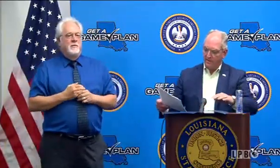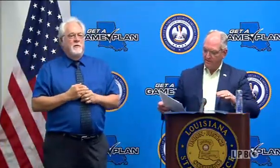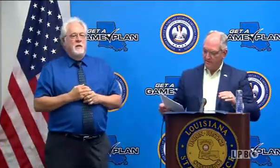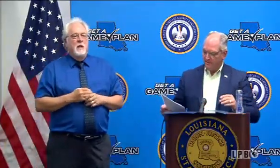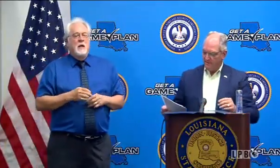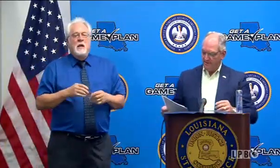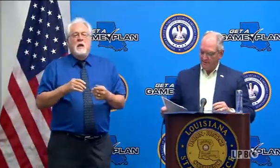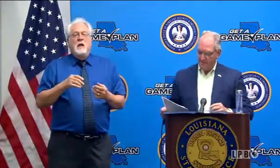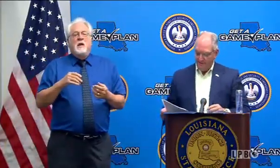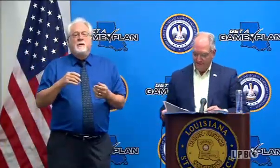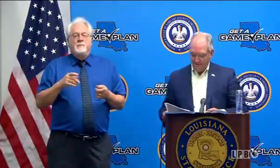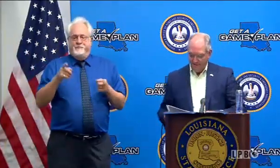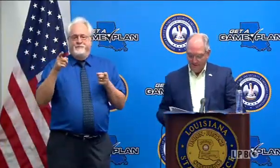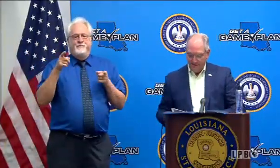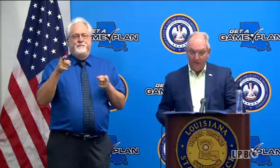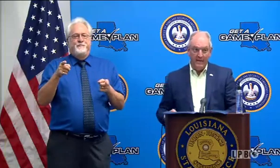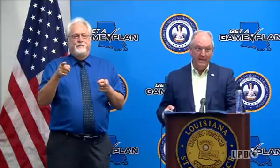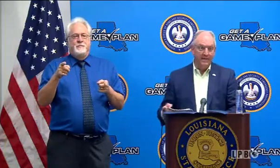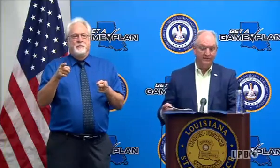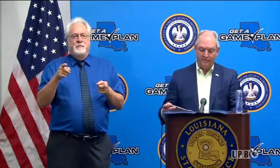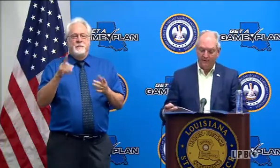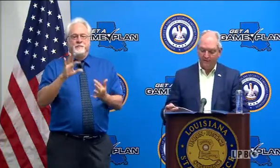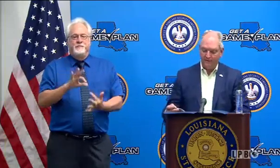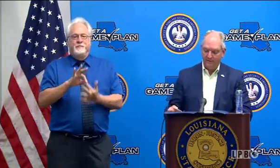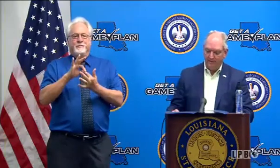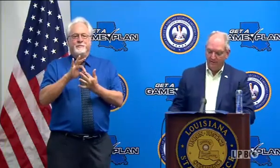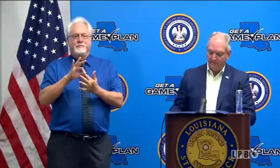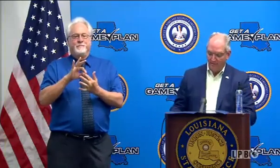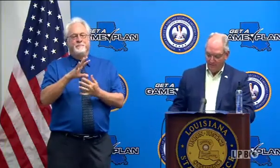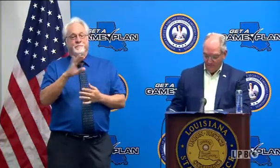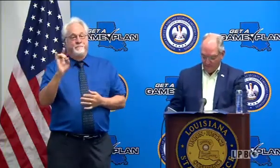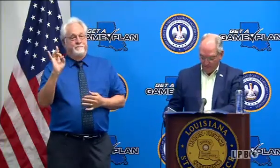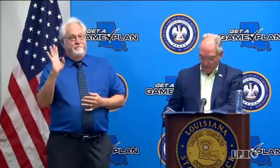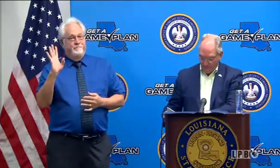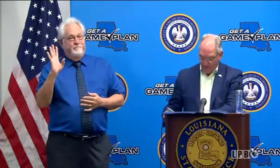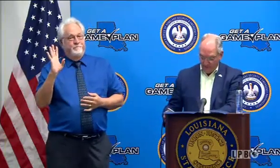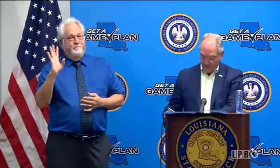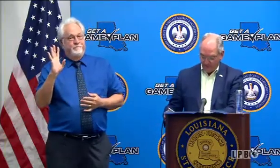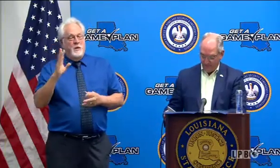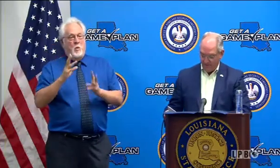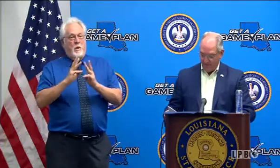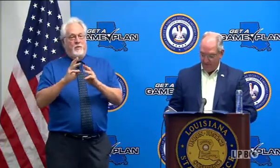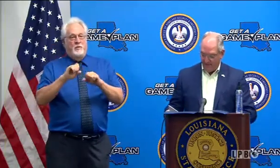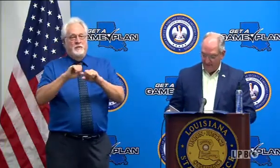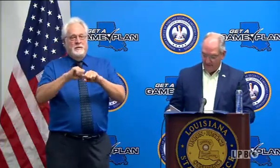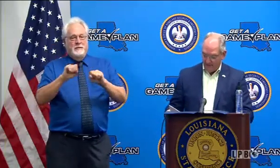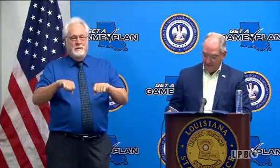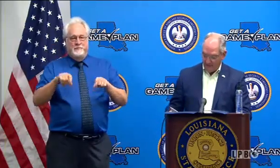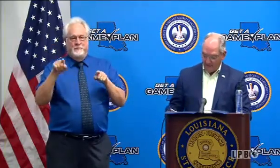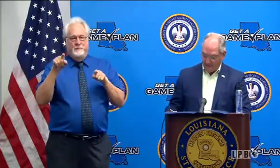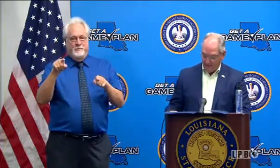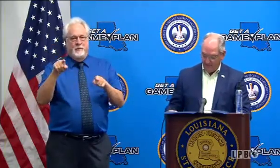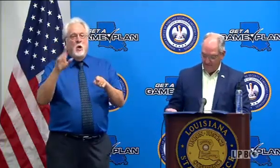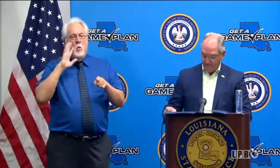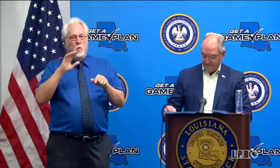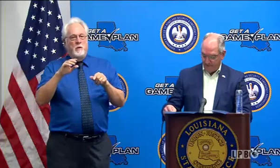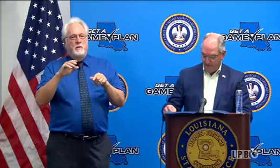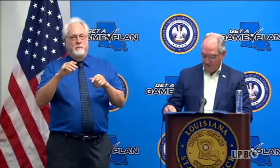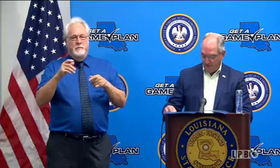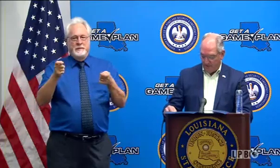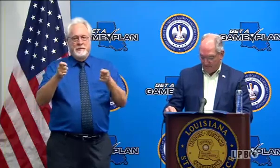You know, these are unique and severe weather systems that we're going to contend